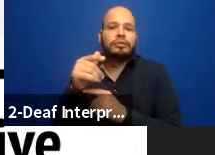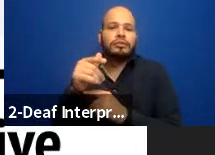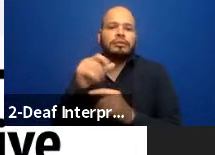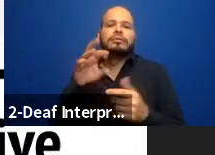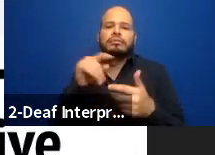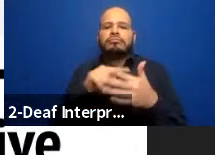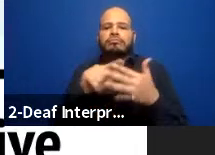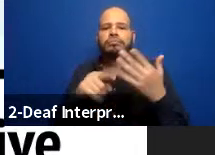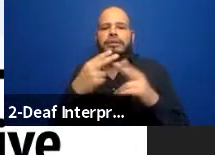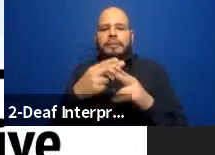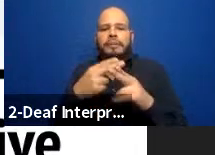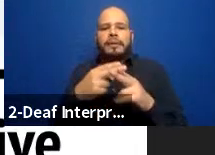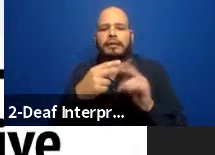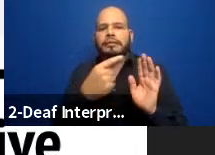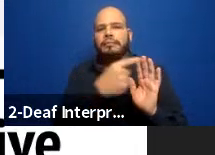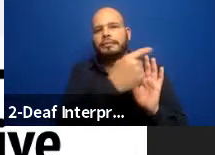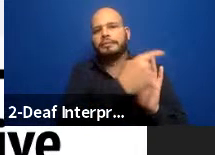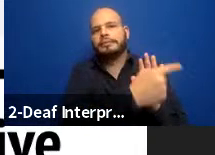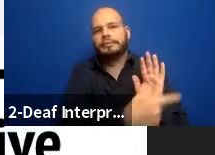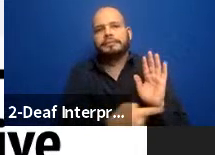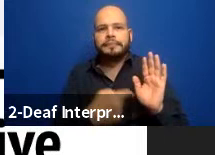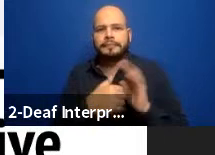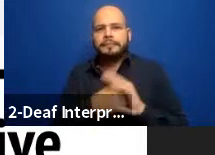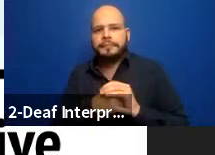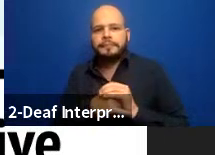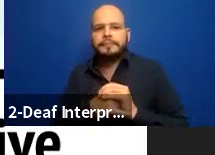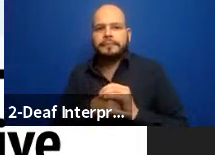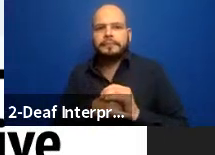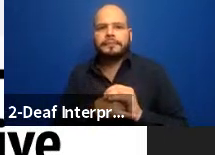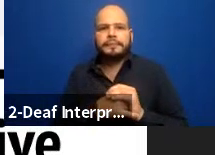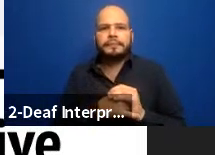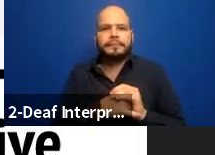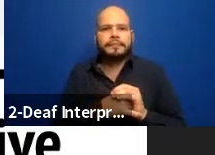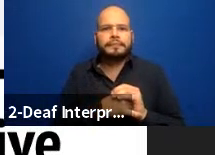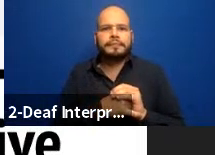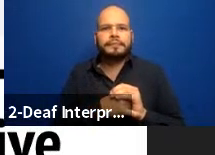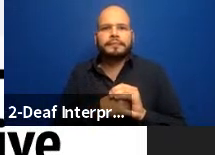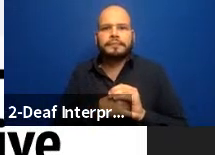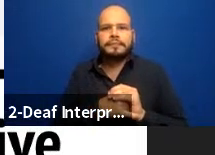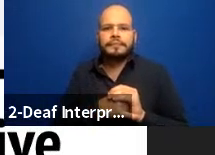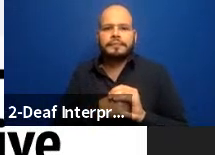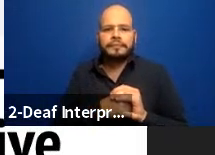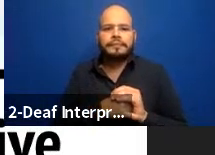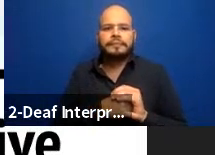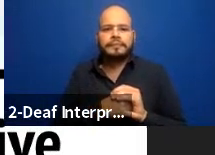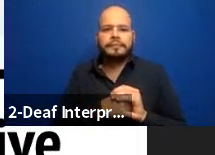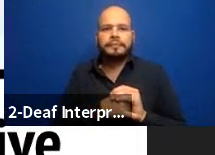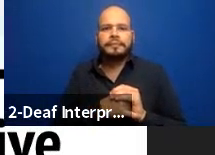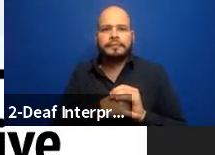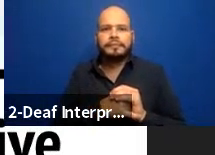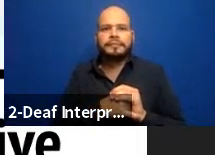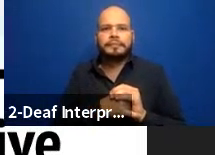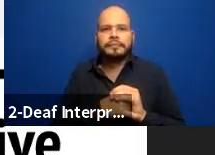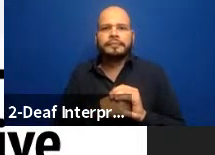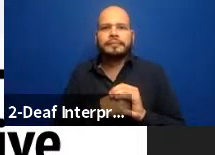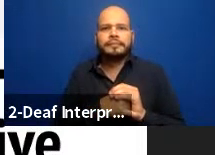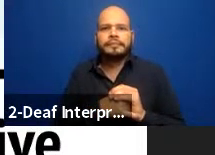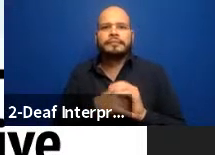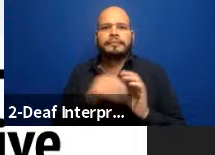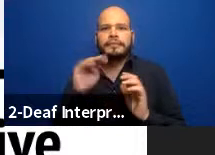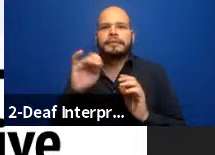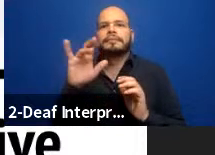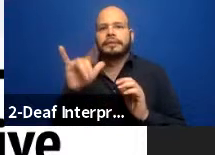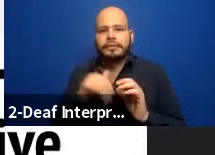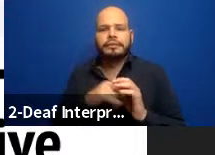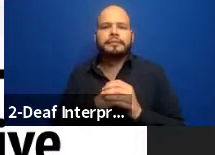tonight, Stefan Shaq Bellevue, Emily Bautista, and Emily Borg, who's helping us with tech tonight as